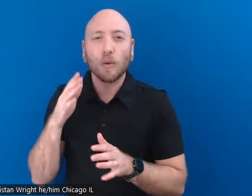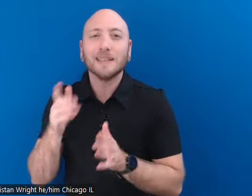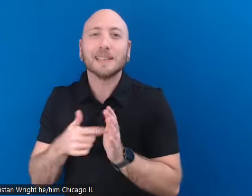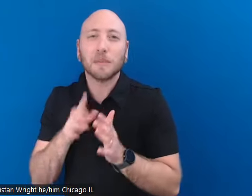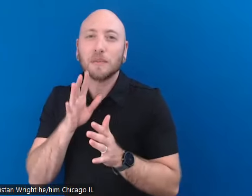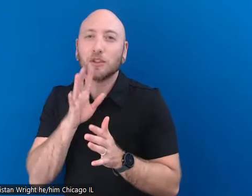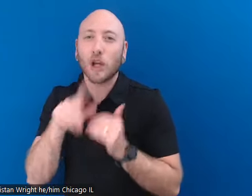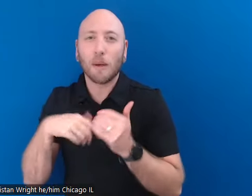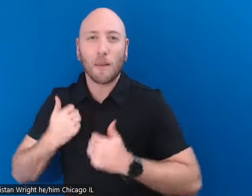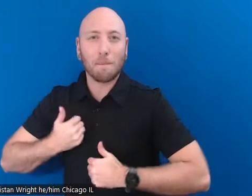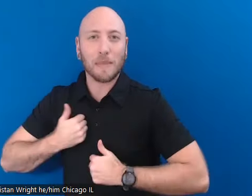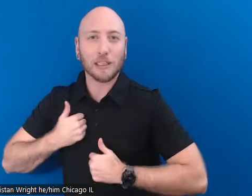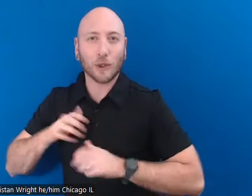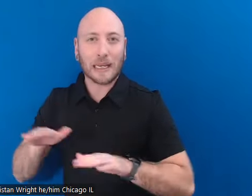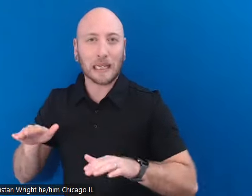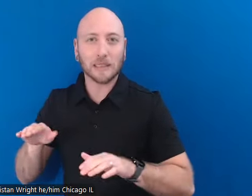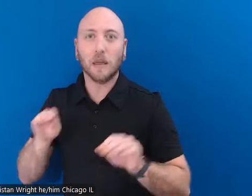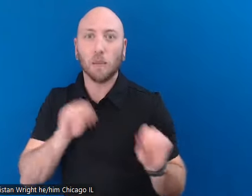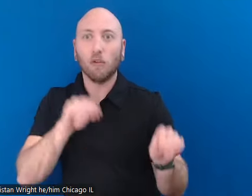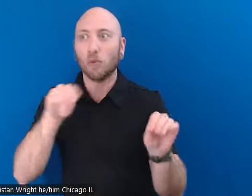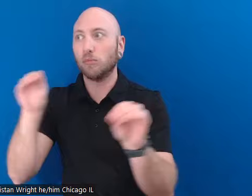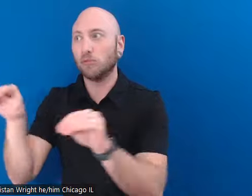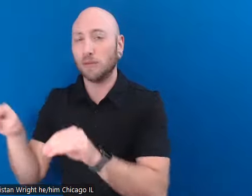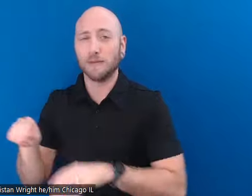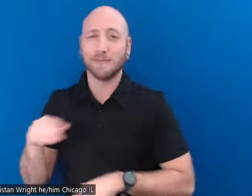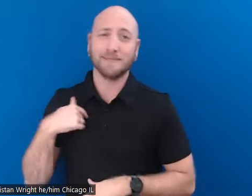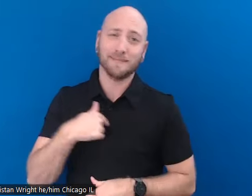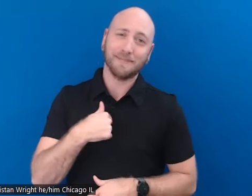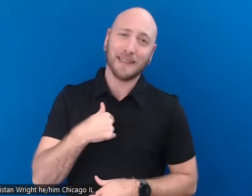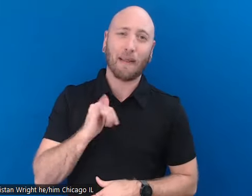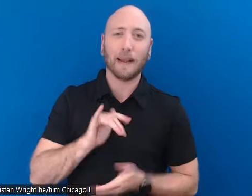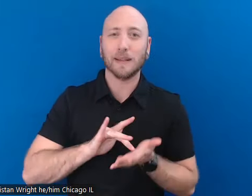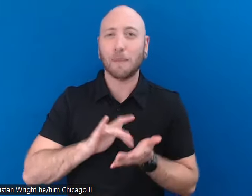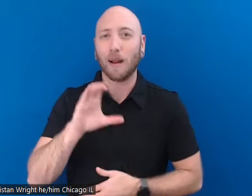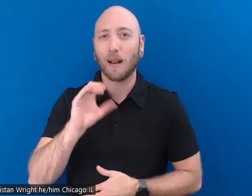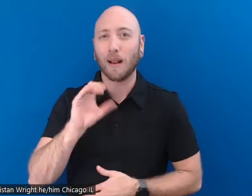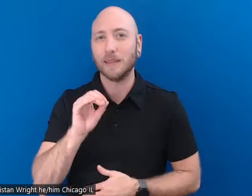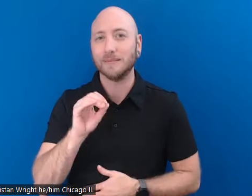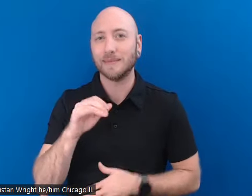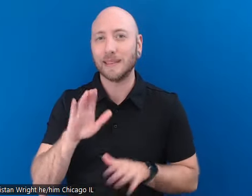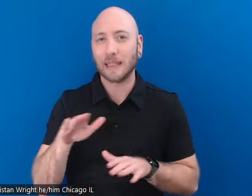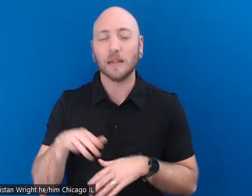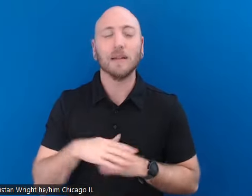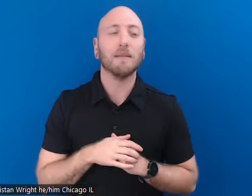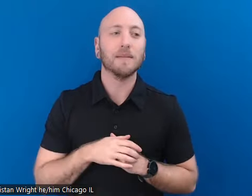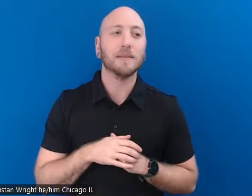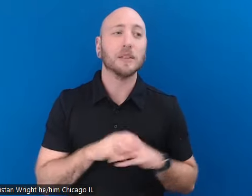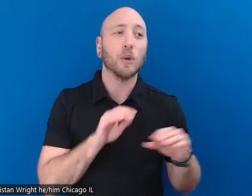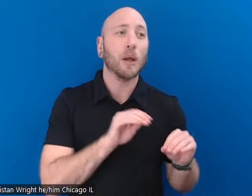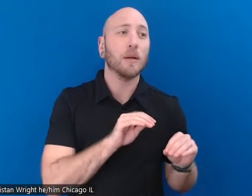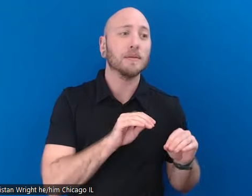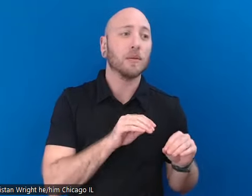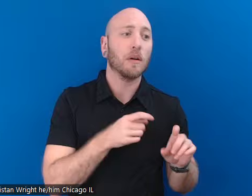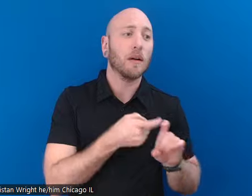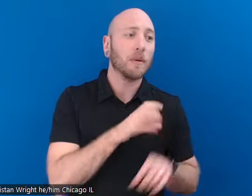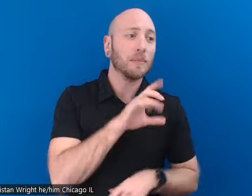from Michigan, moved to Ireland for a while, moved to Connecticut, moved to Tennessee, moved back to Connecticut. And I felt like I